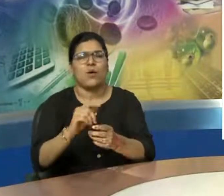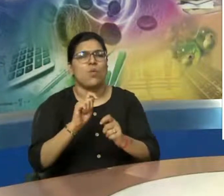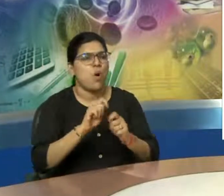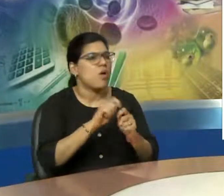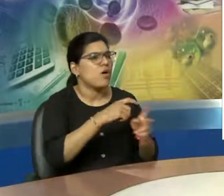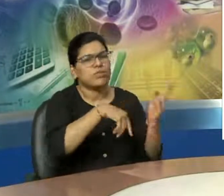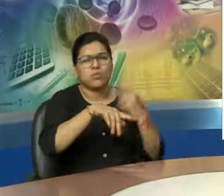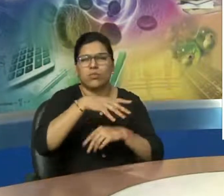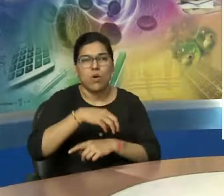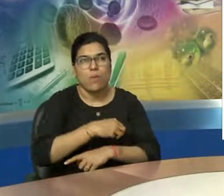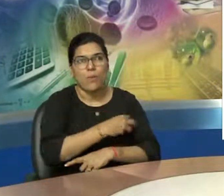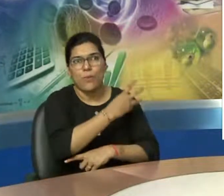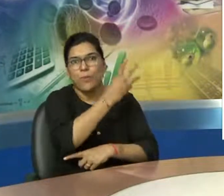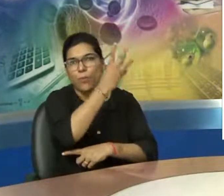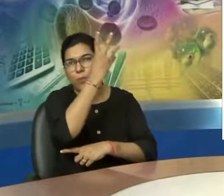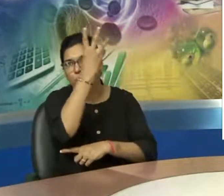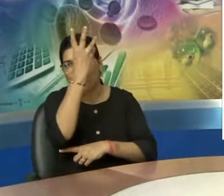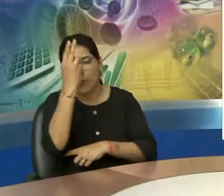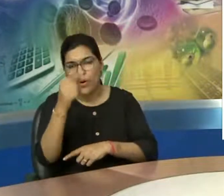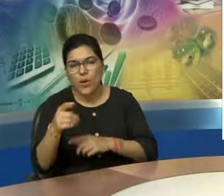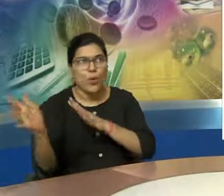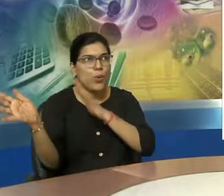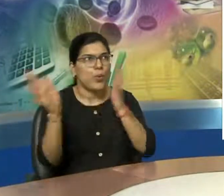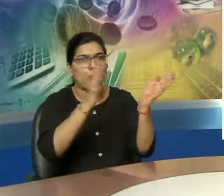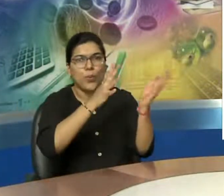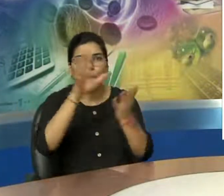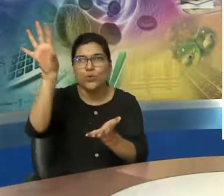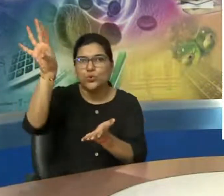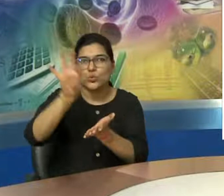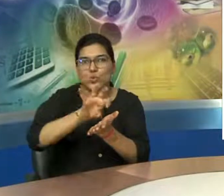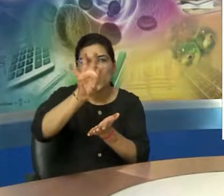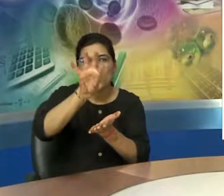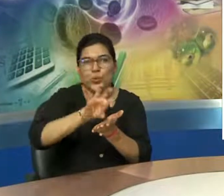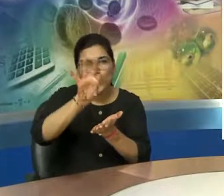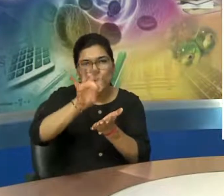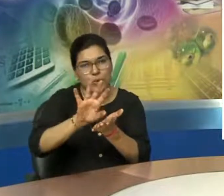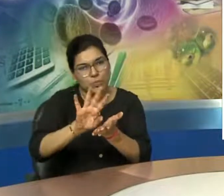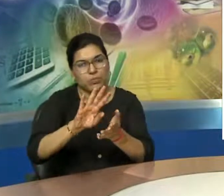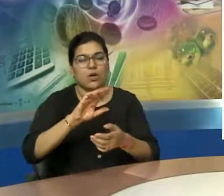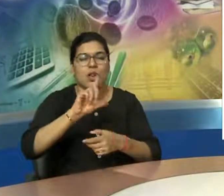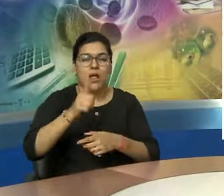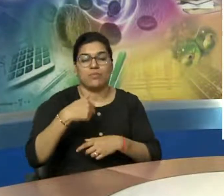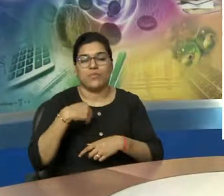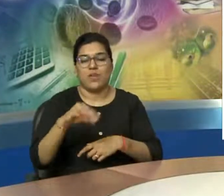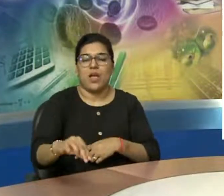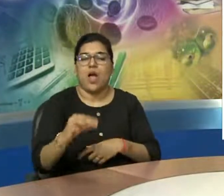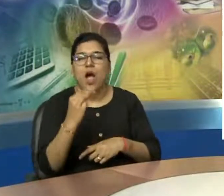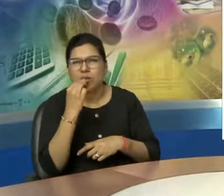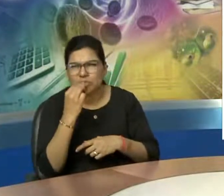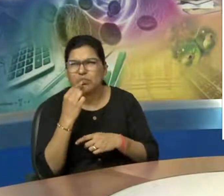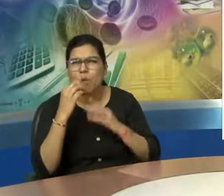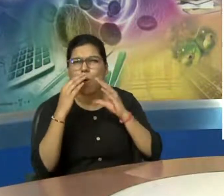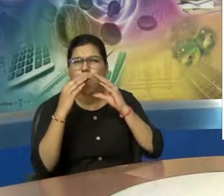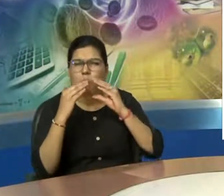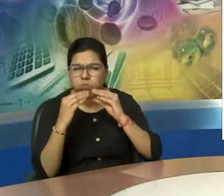season, we feel moisture in the air. And also whenever we buy biscuits from the market,